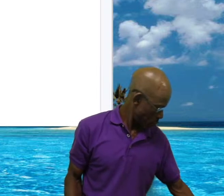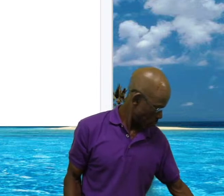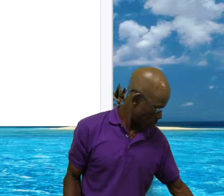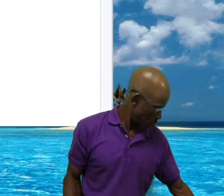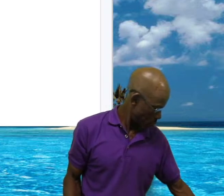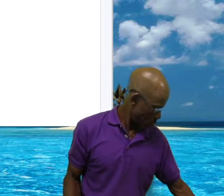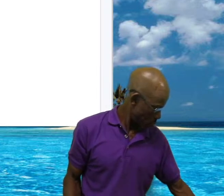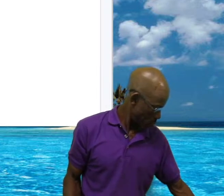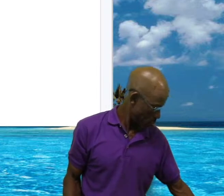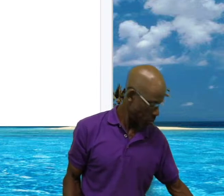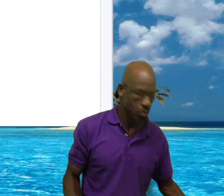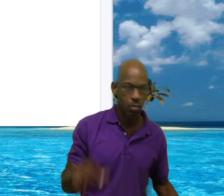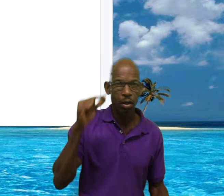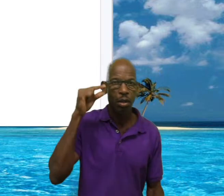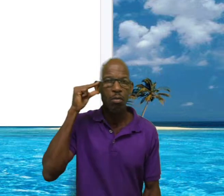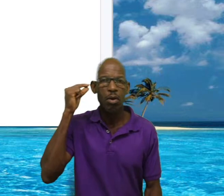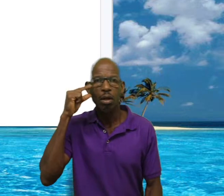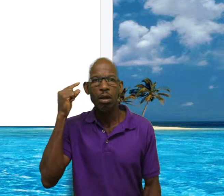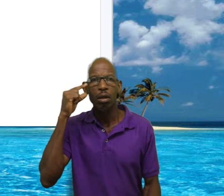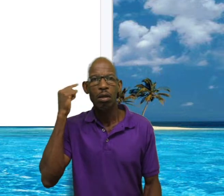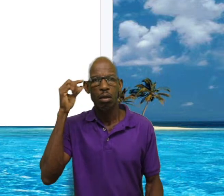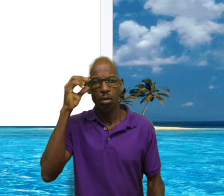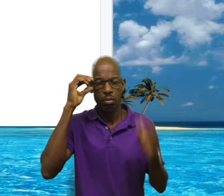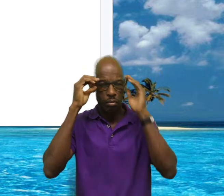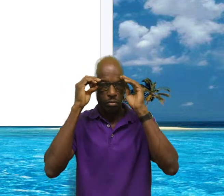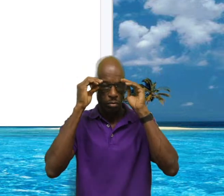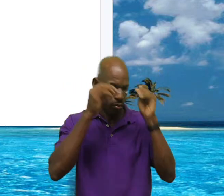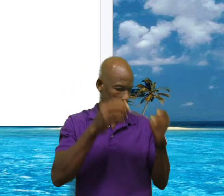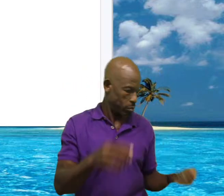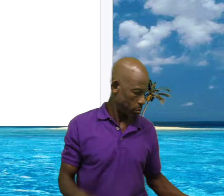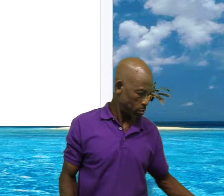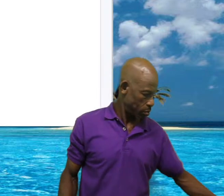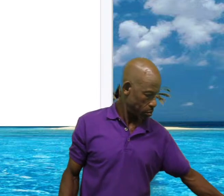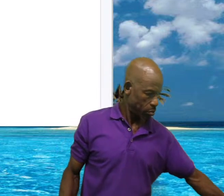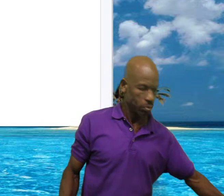want to give us one? Go ahead, Sabriki.